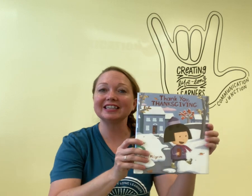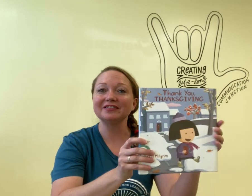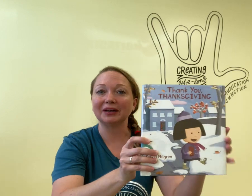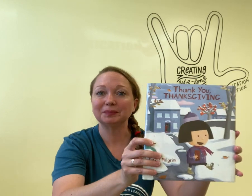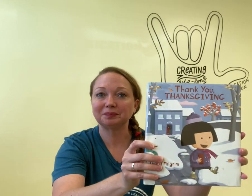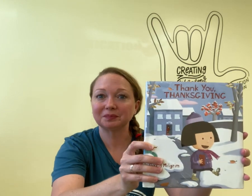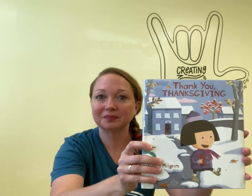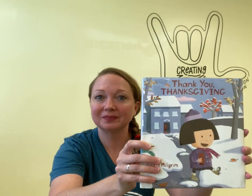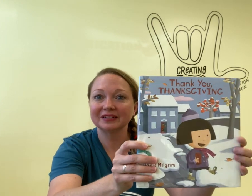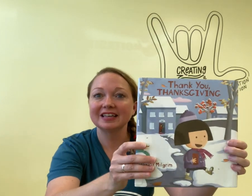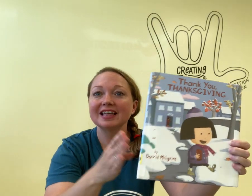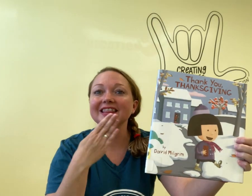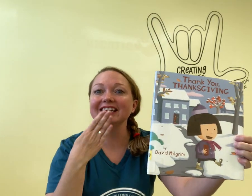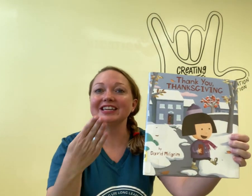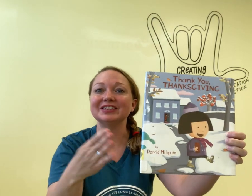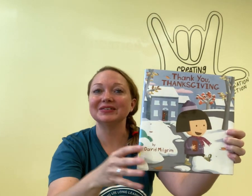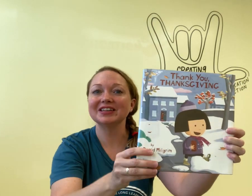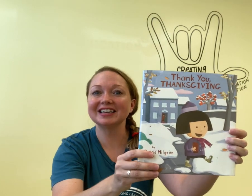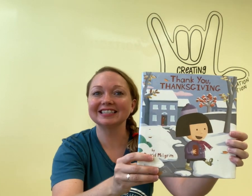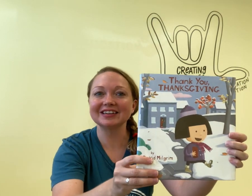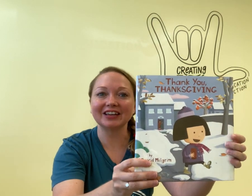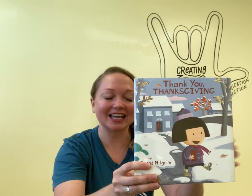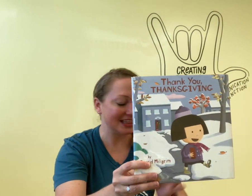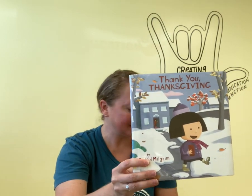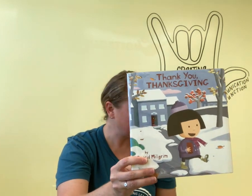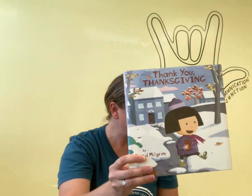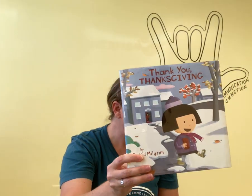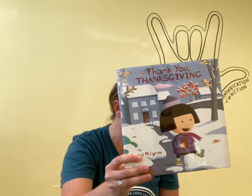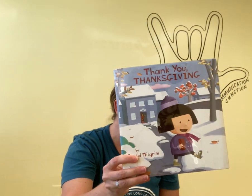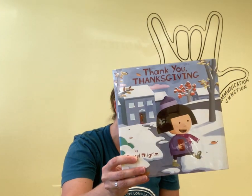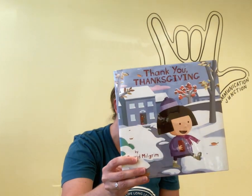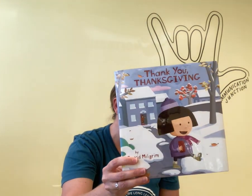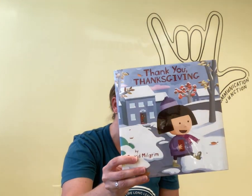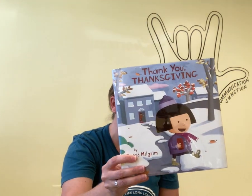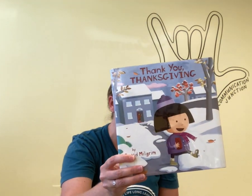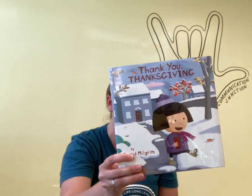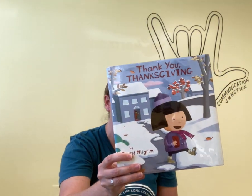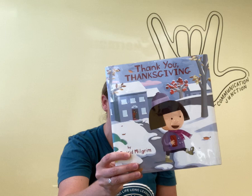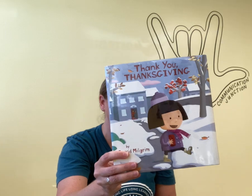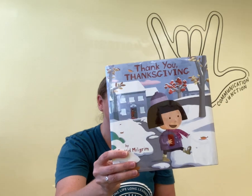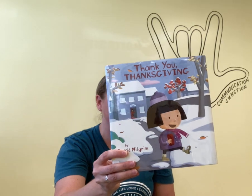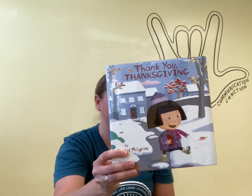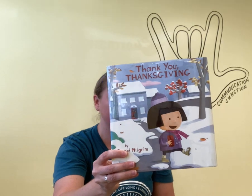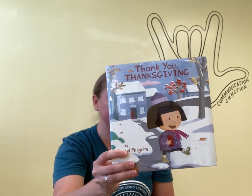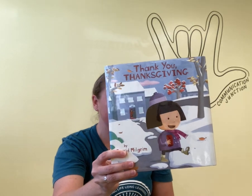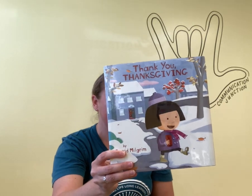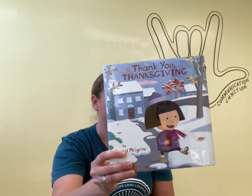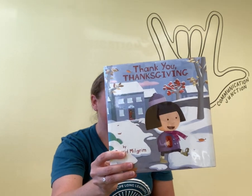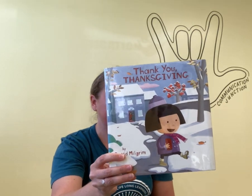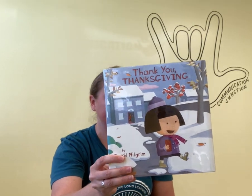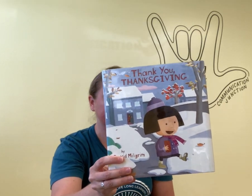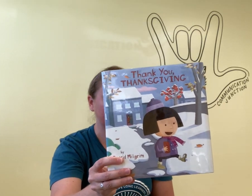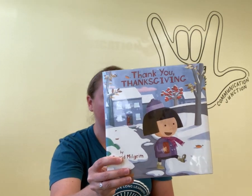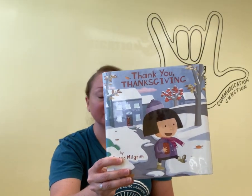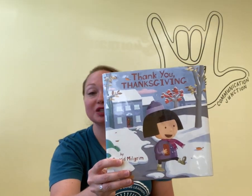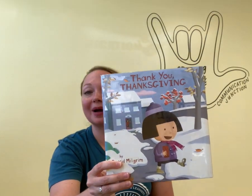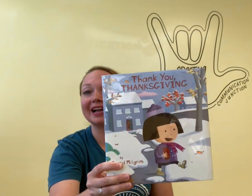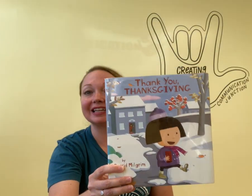Thanksgiving. Thank You, Thanksgiving. And this one is by David Milgren, and it is published by